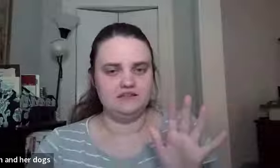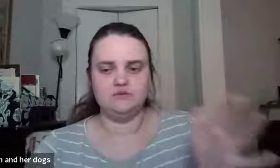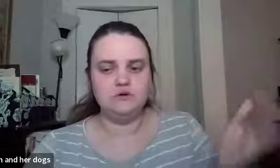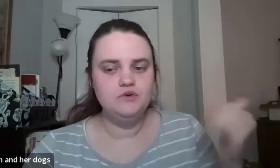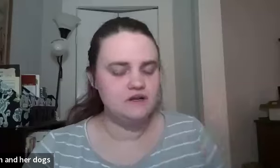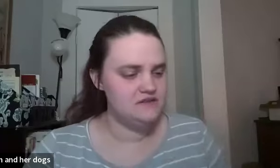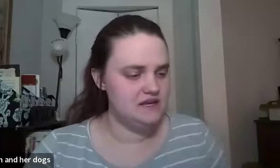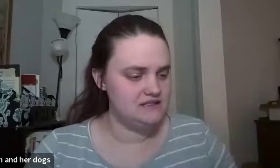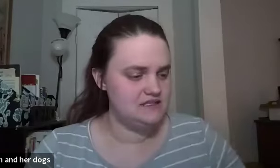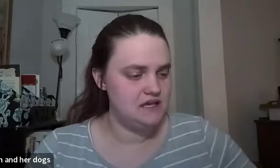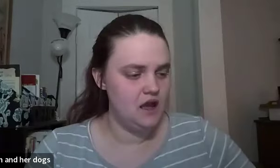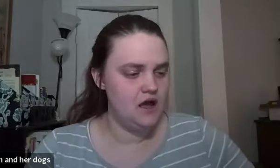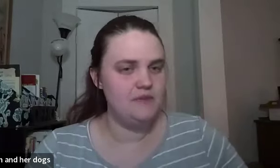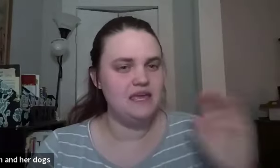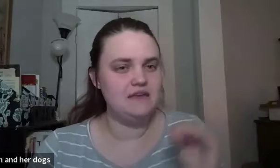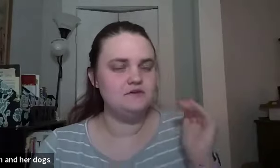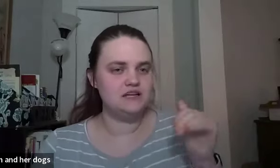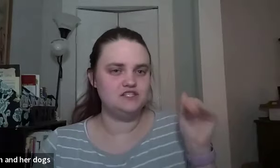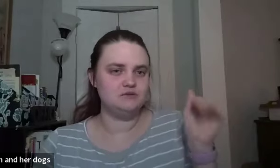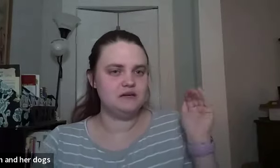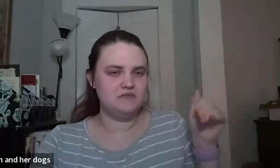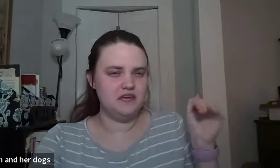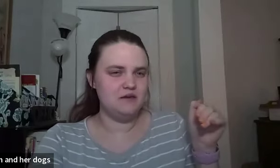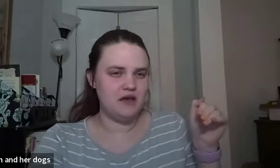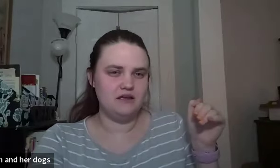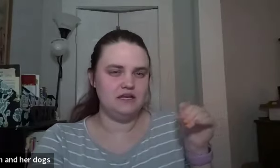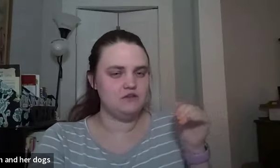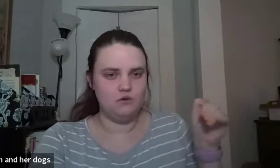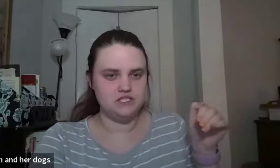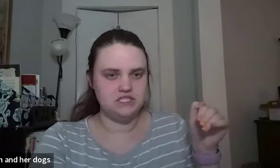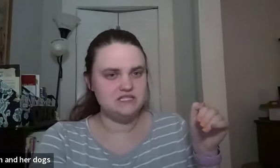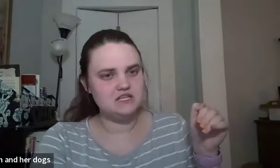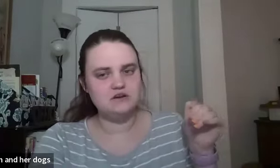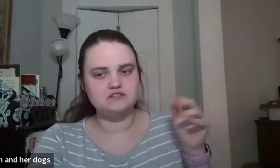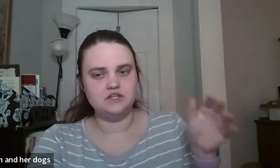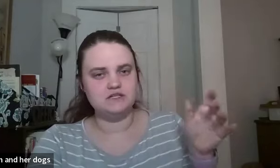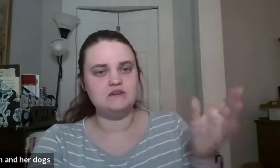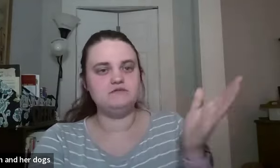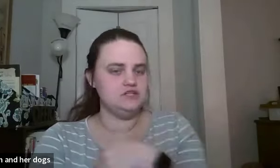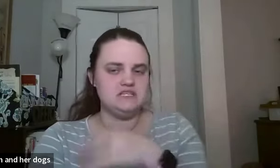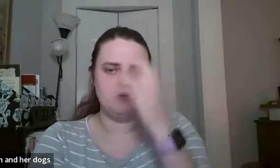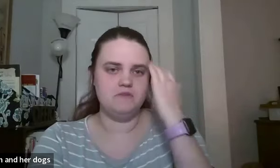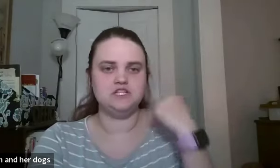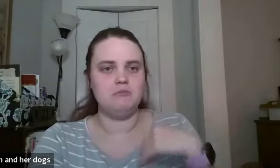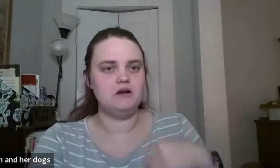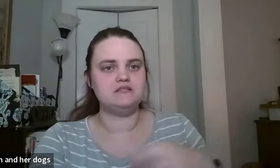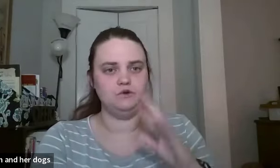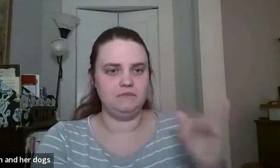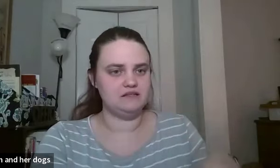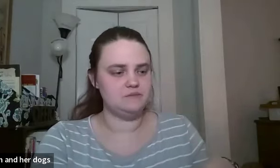so we'll move on to the next thing. If you guys do end up thinking about any other questions that you guys are curious of, you can just type them in the chat box and we'll get back to them at